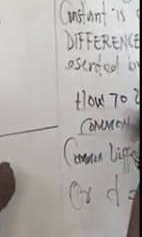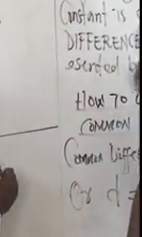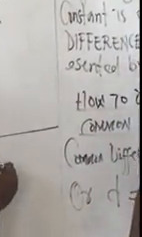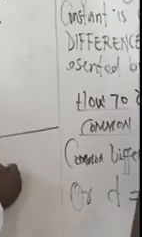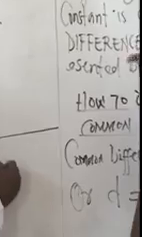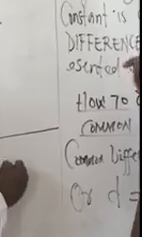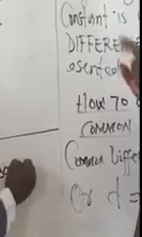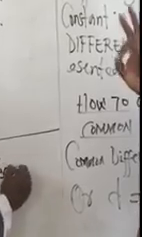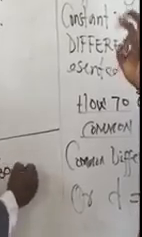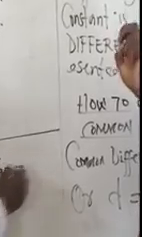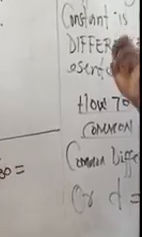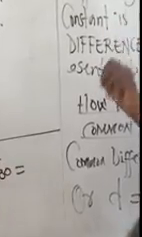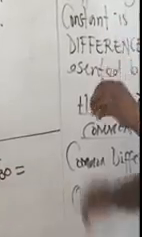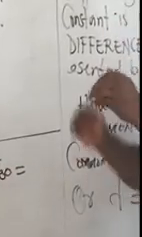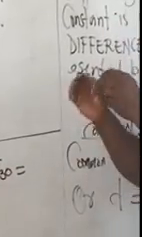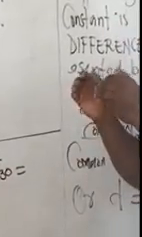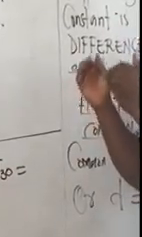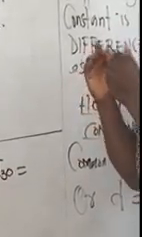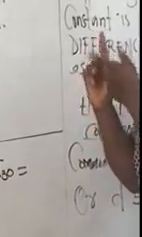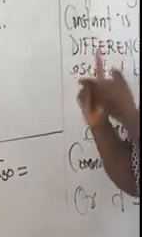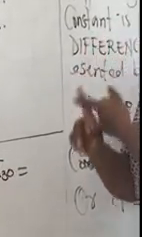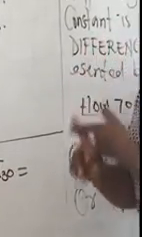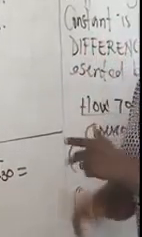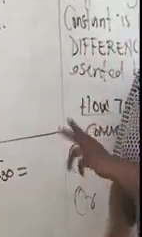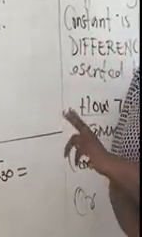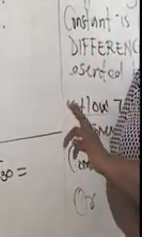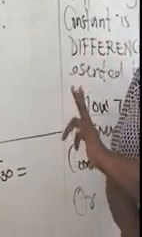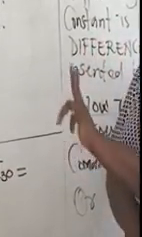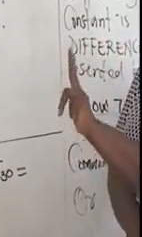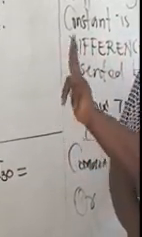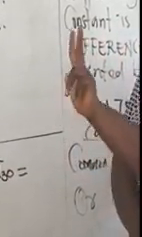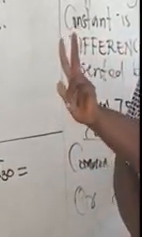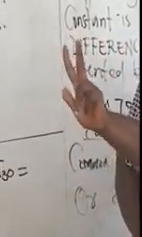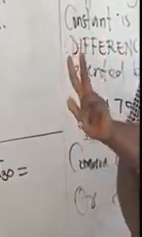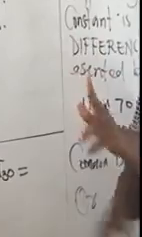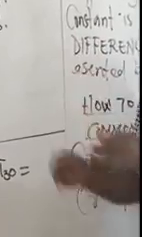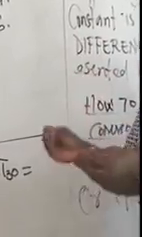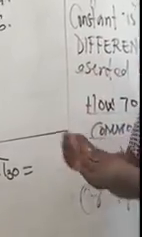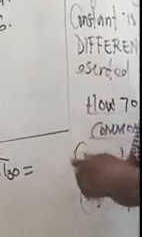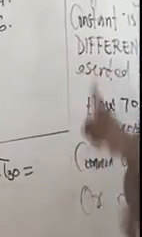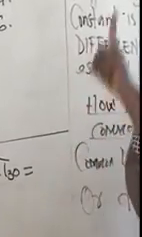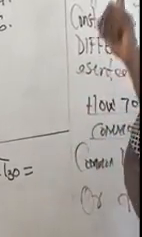T30 is equals to 3 plus